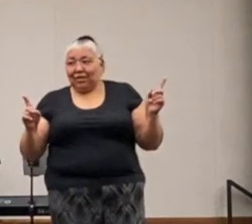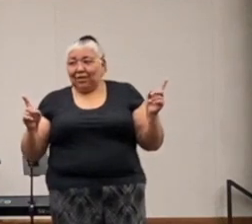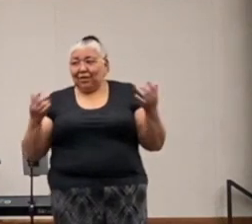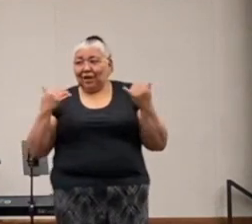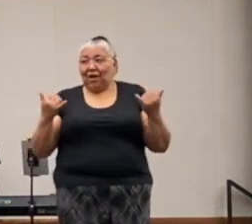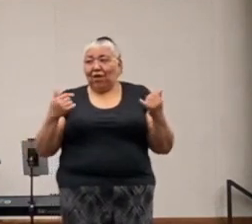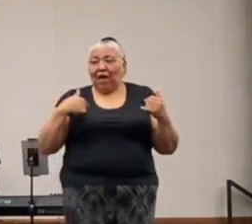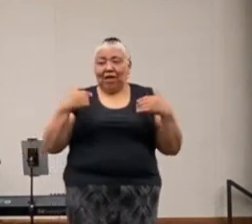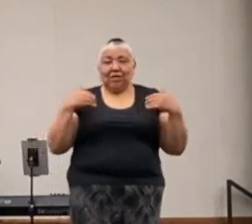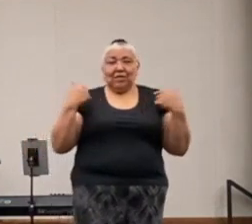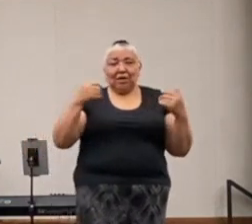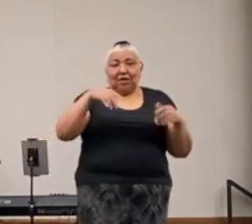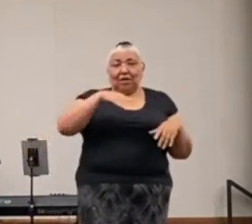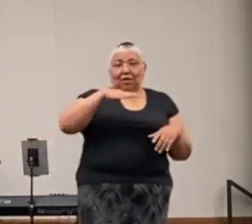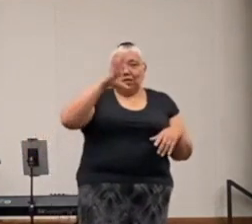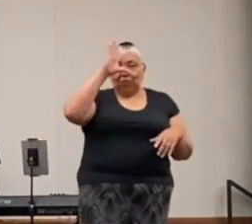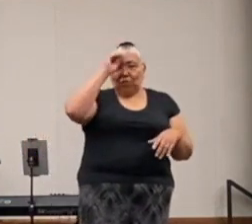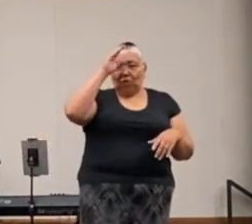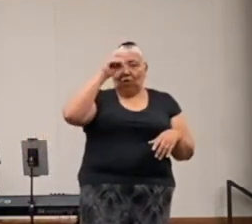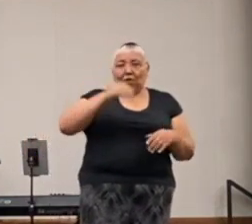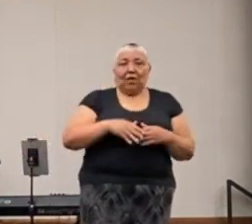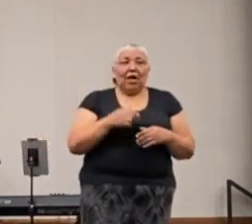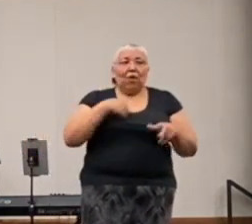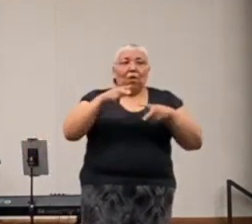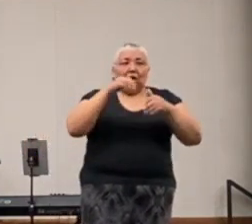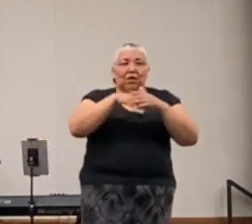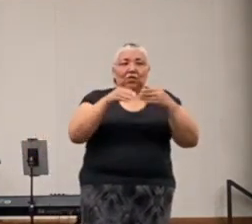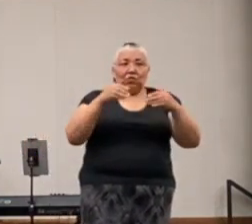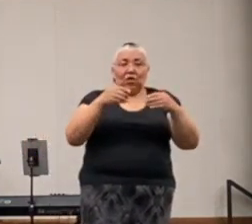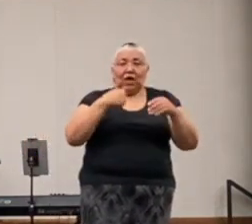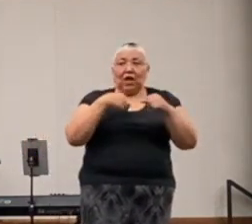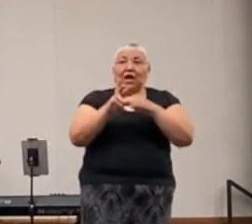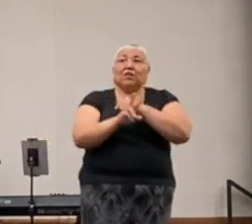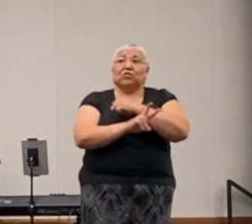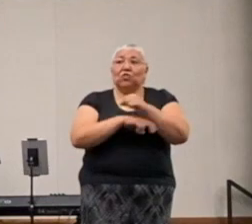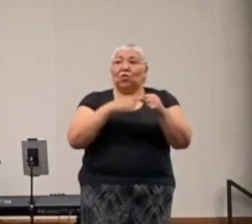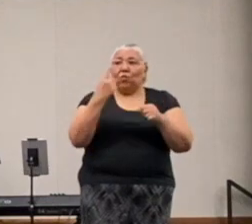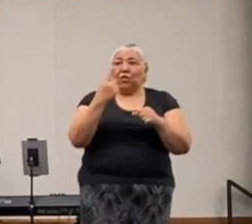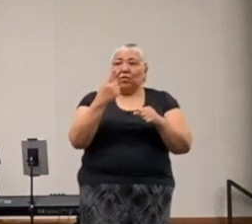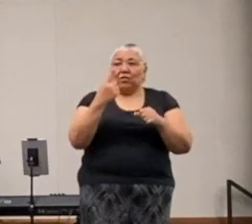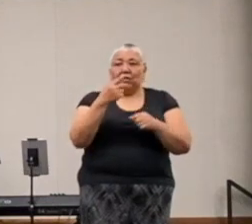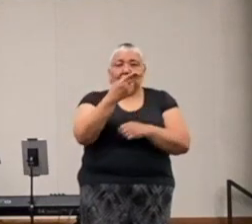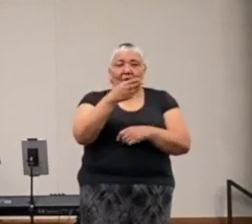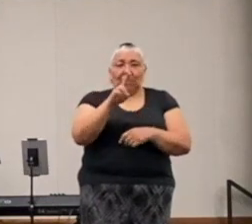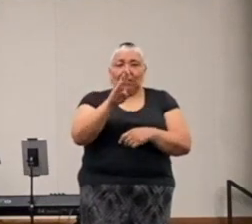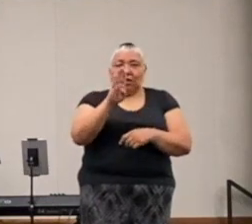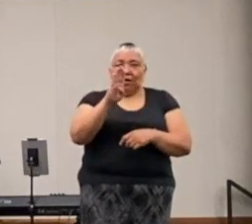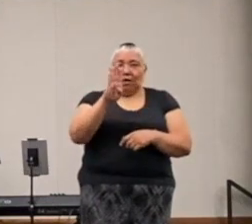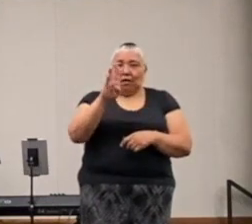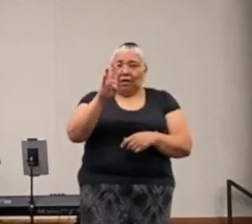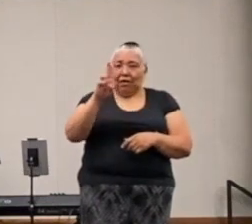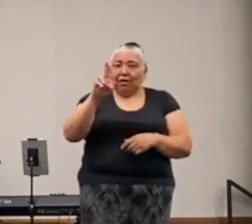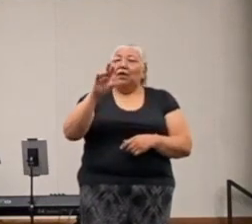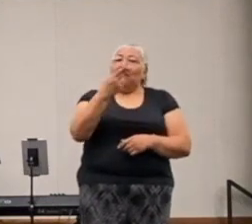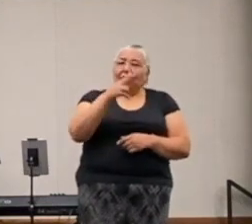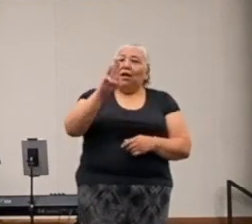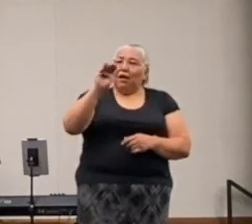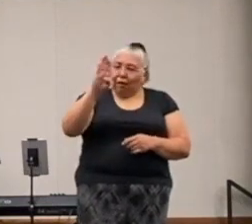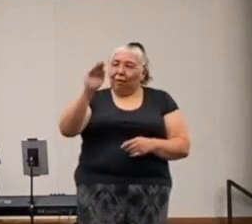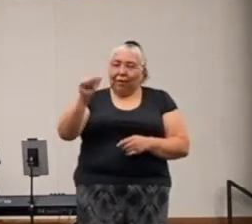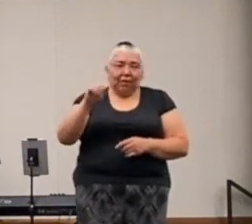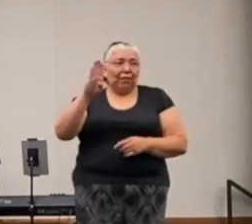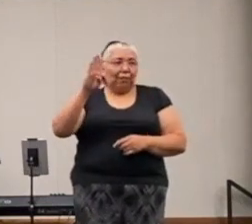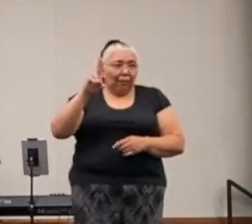When I was a young boy, I walked into a store and I stole one of those Hubba Bubba gums. You know what I'm talking